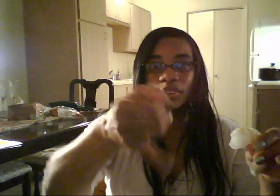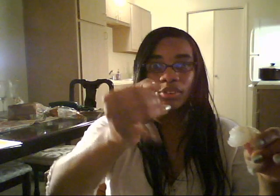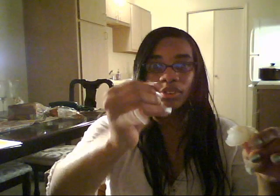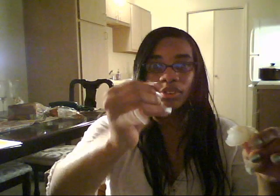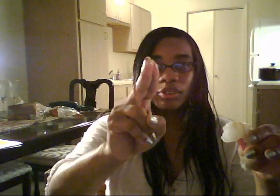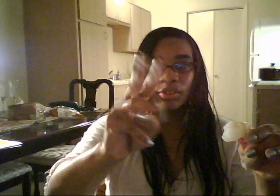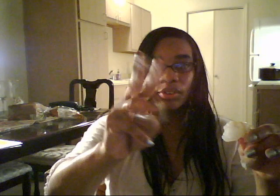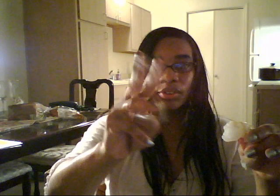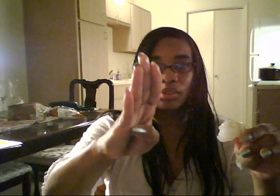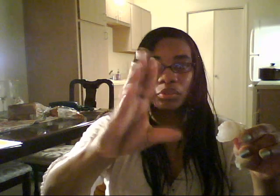Well, you know,